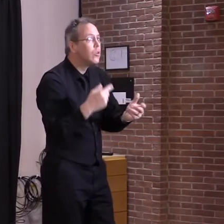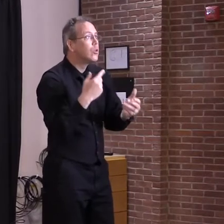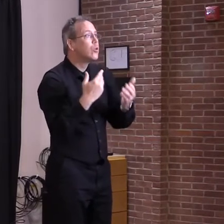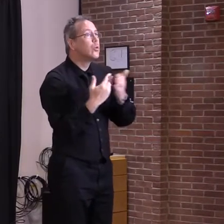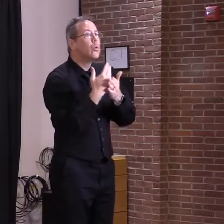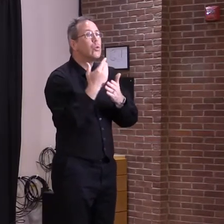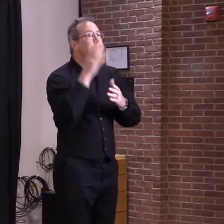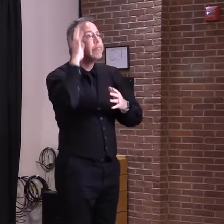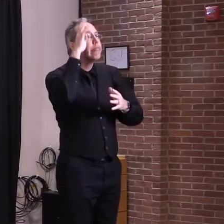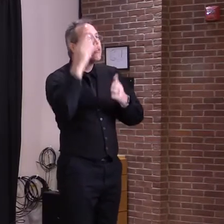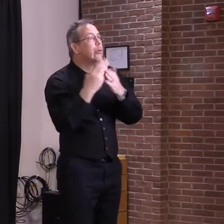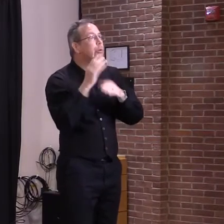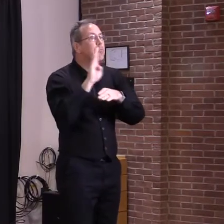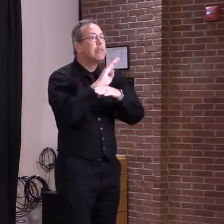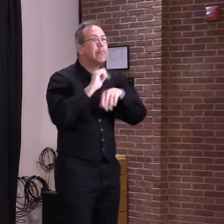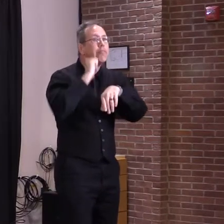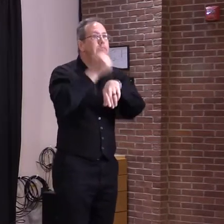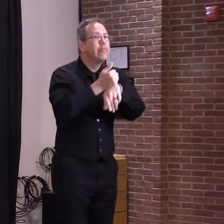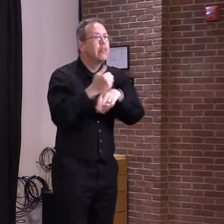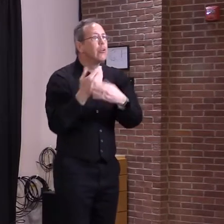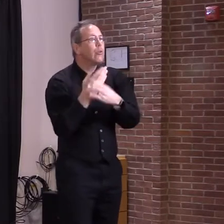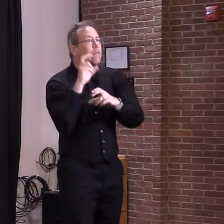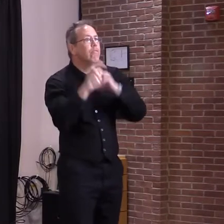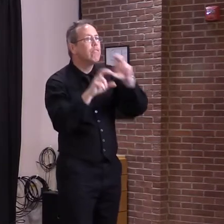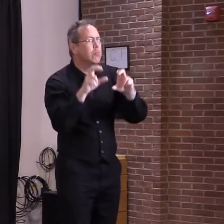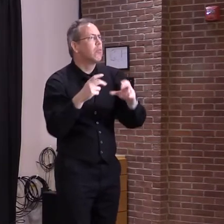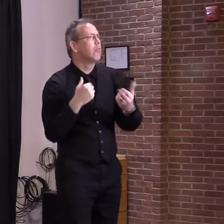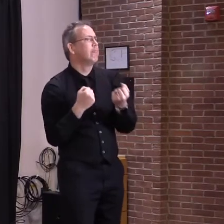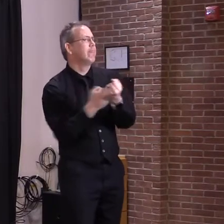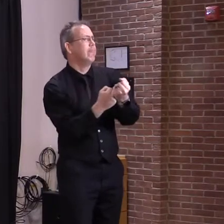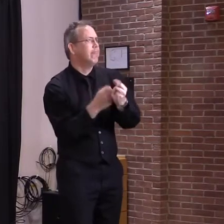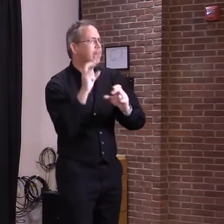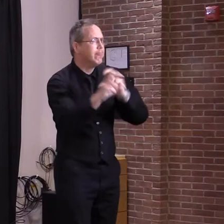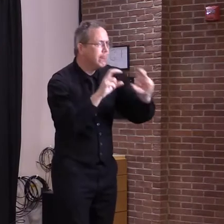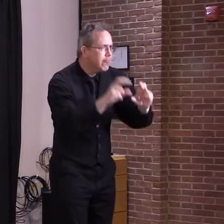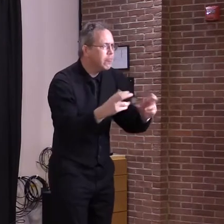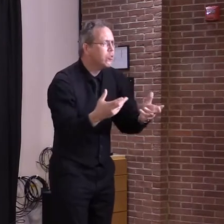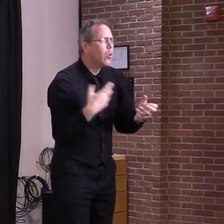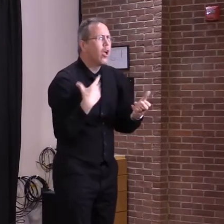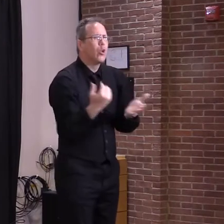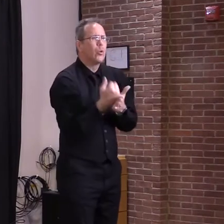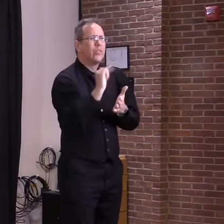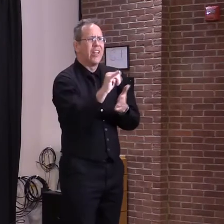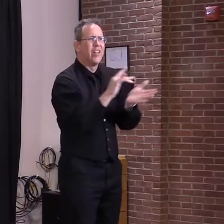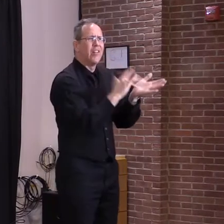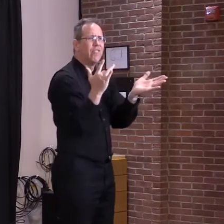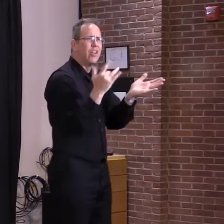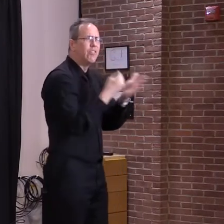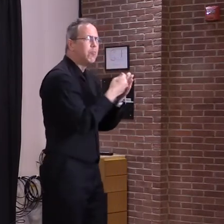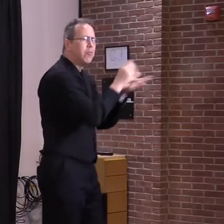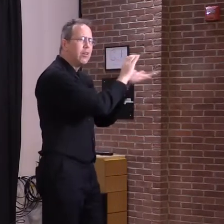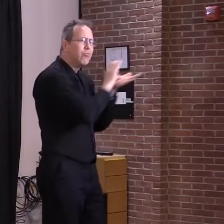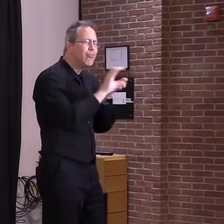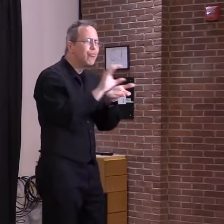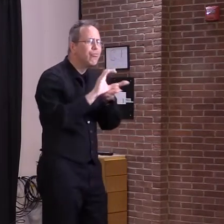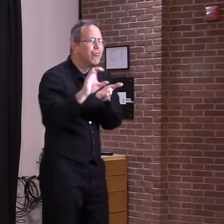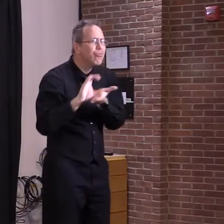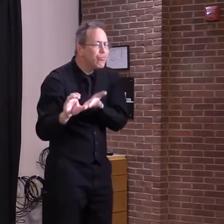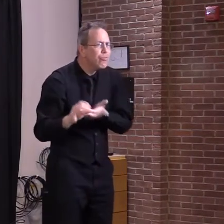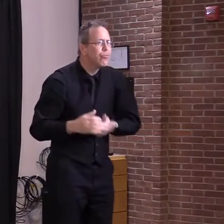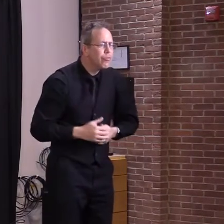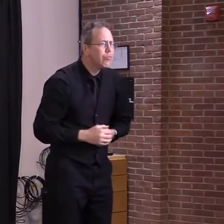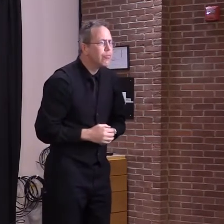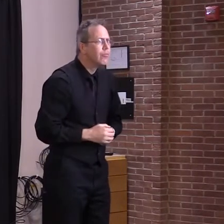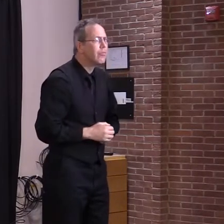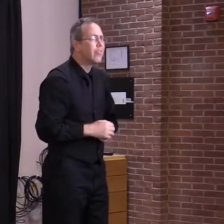to continue to yield into the future. Let's use these funds as they were intended and return economic